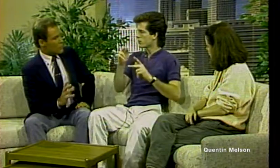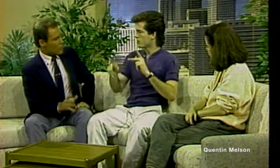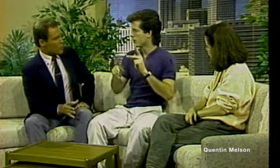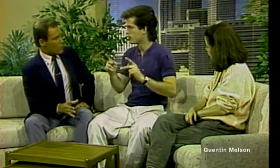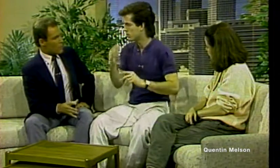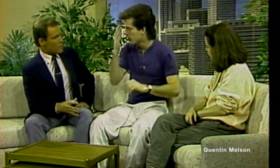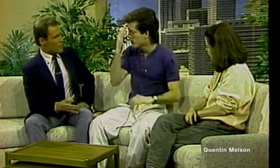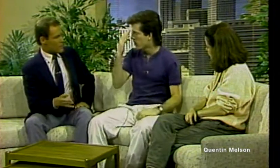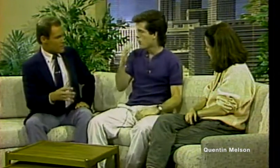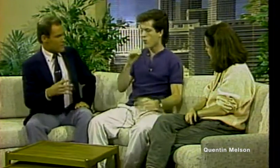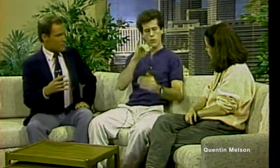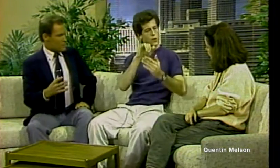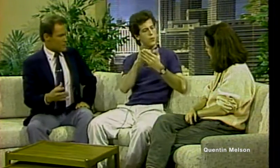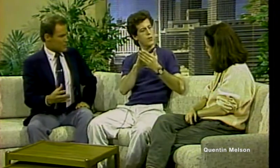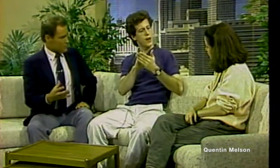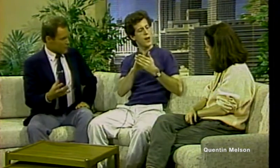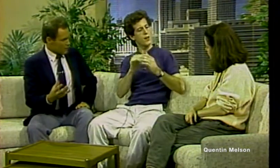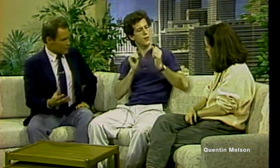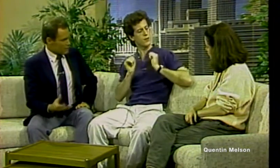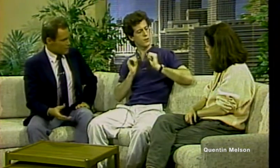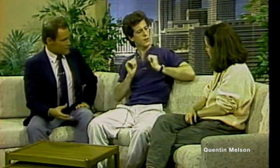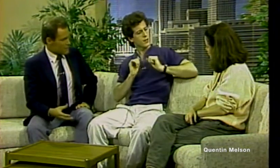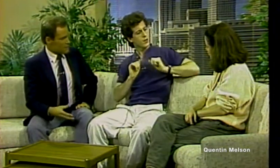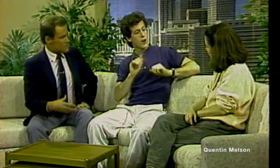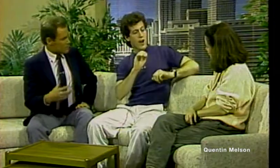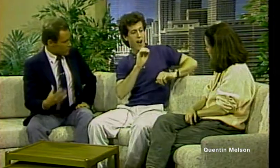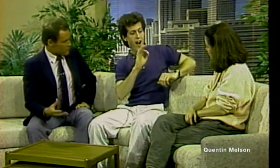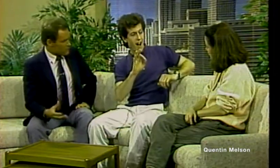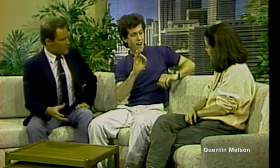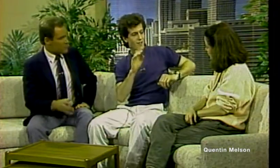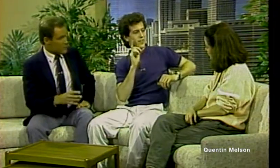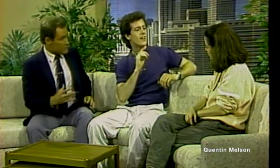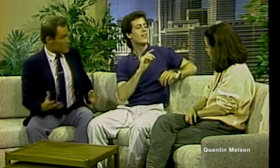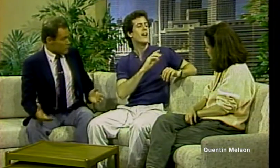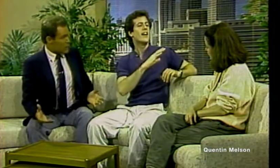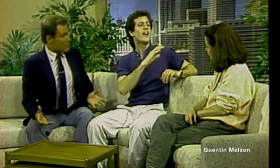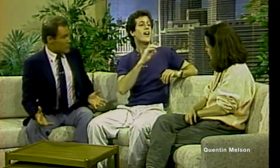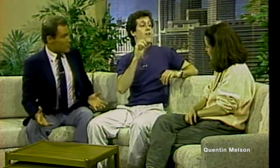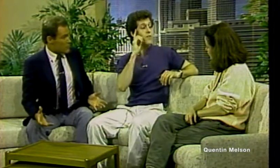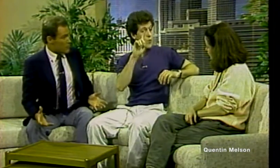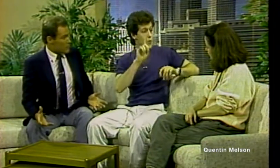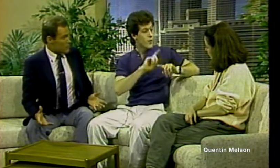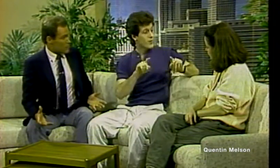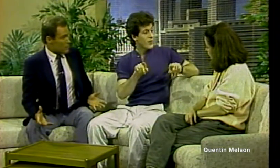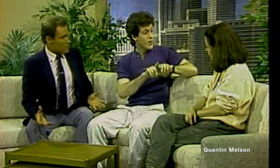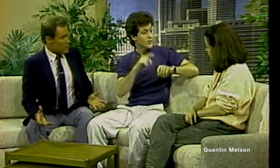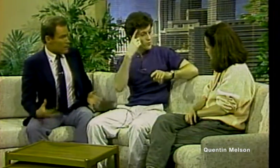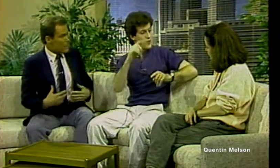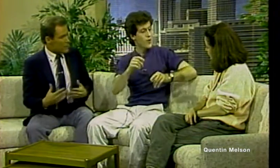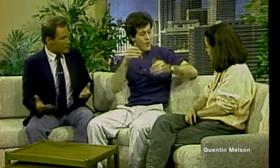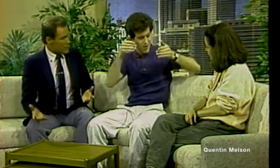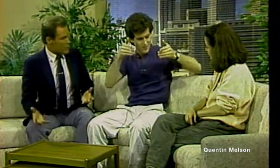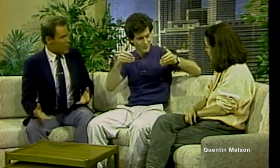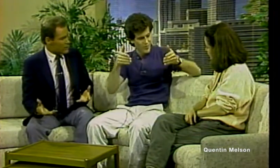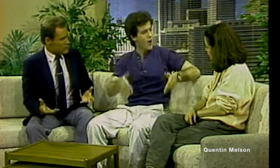know that the theater of the deaf is for the deaf, but it is for a lot of other people. Everybody can go and enjoy